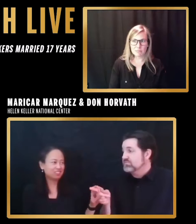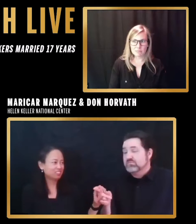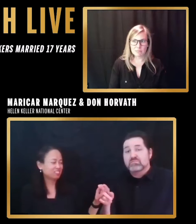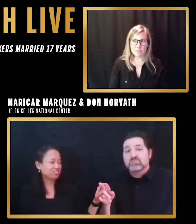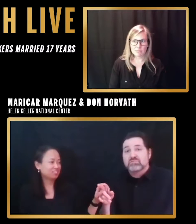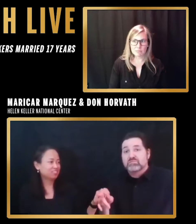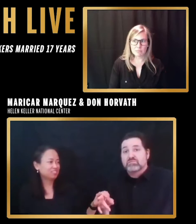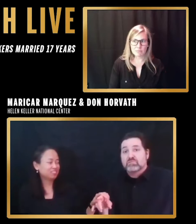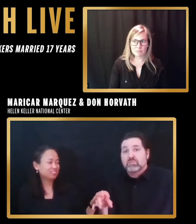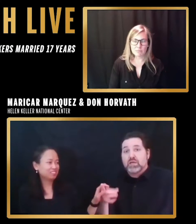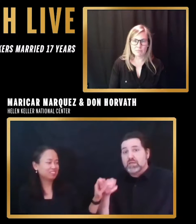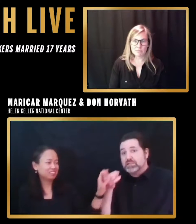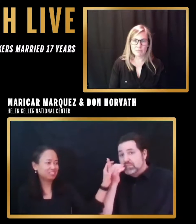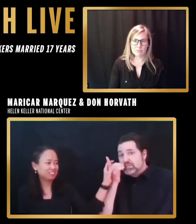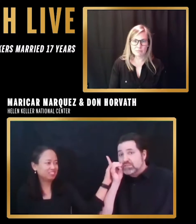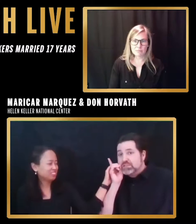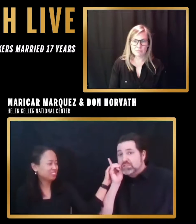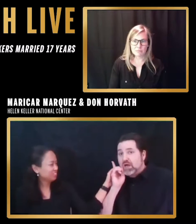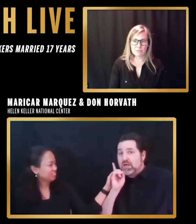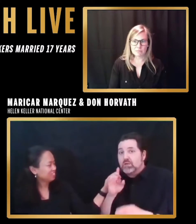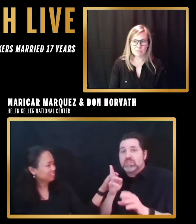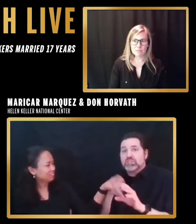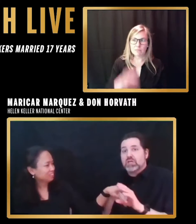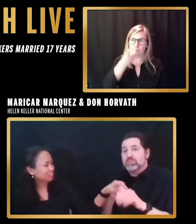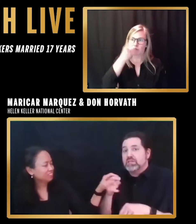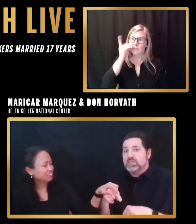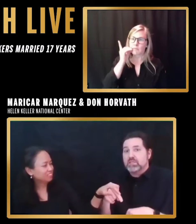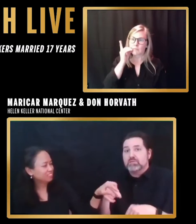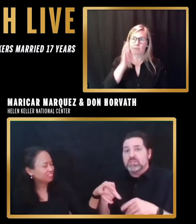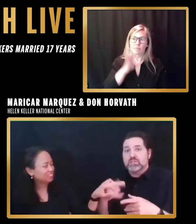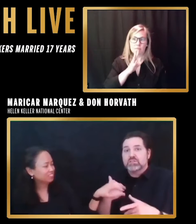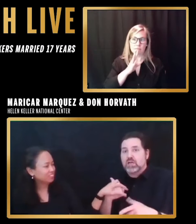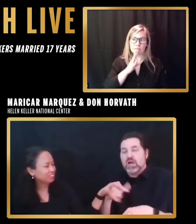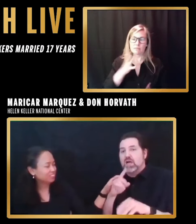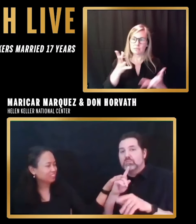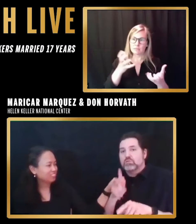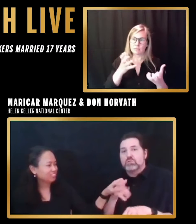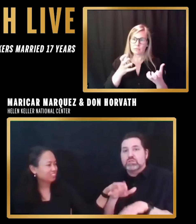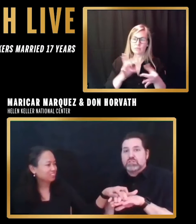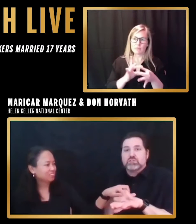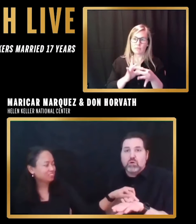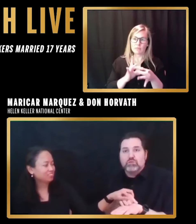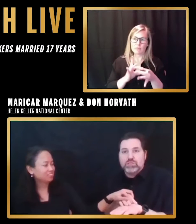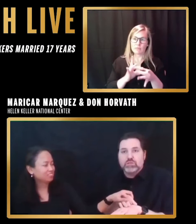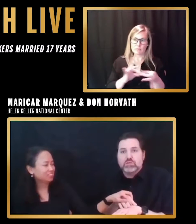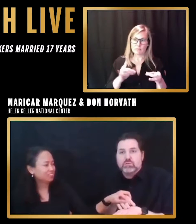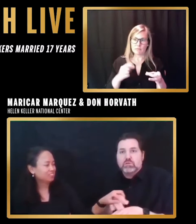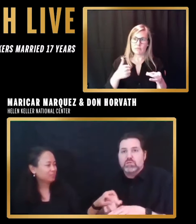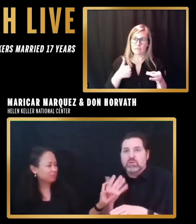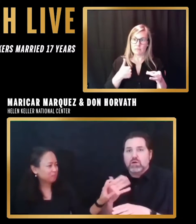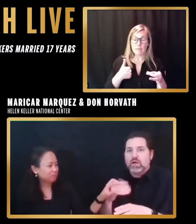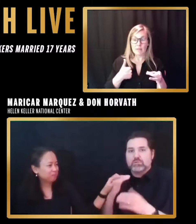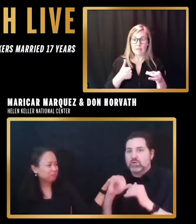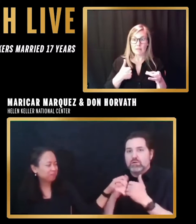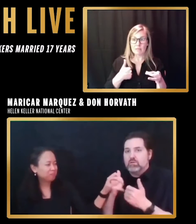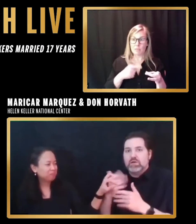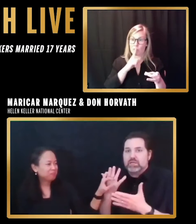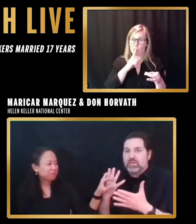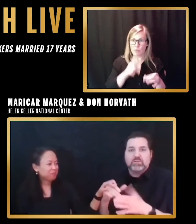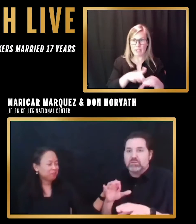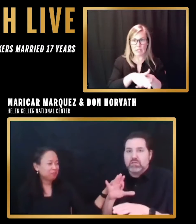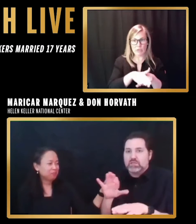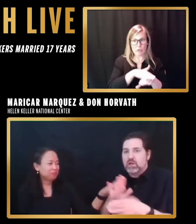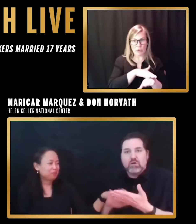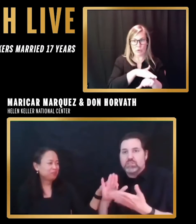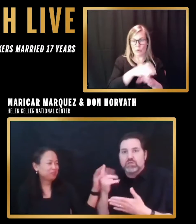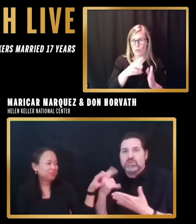faster than other people. And this is Don. I want to chime in here because I'm a really slow reader. I don't know, like